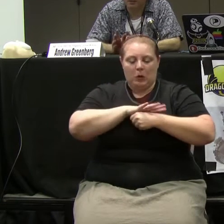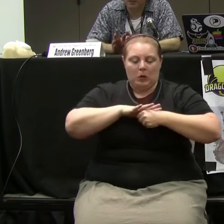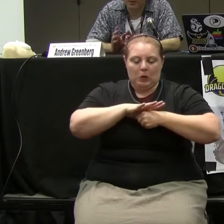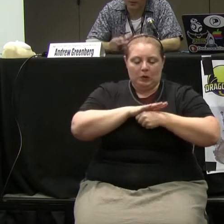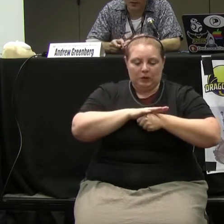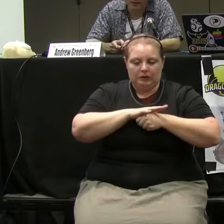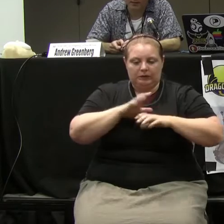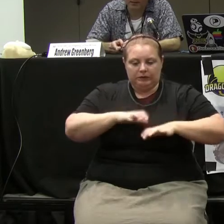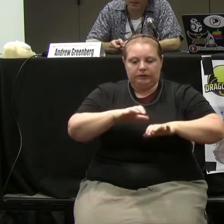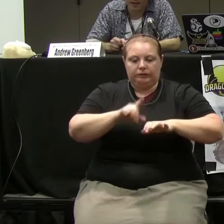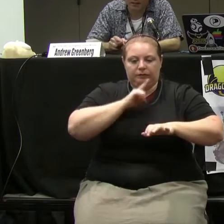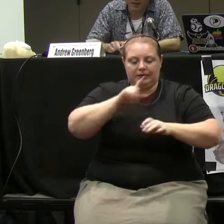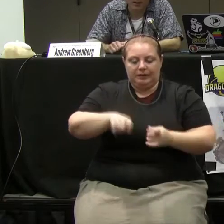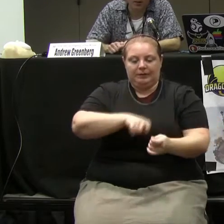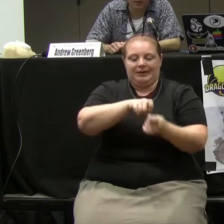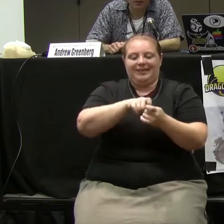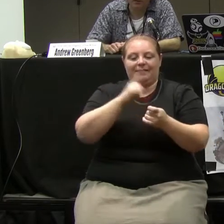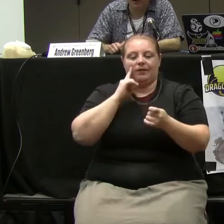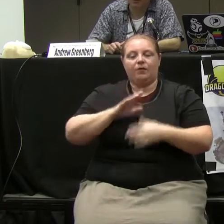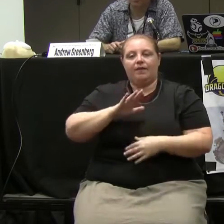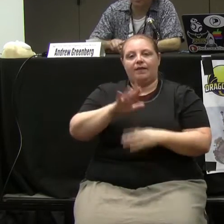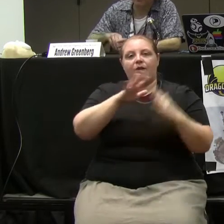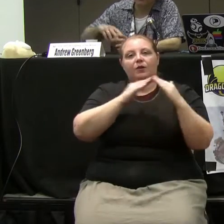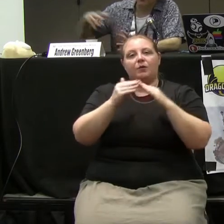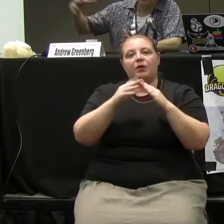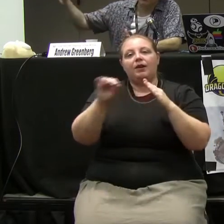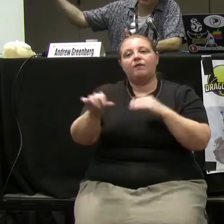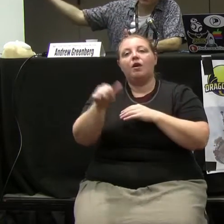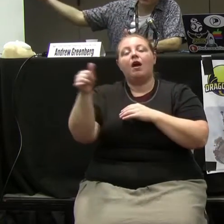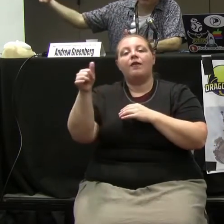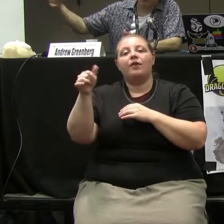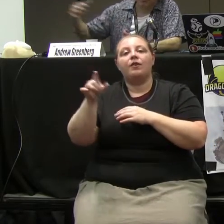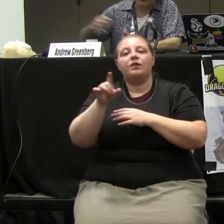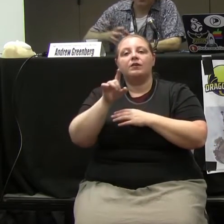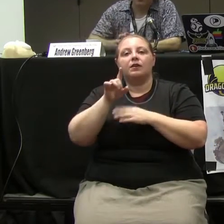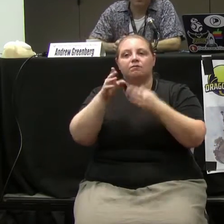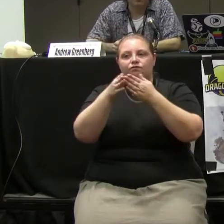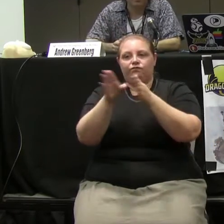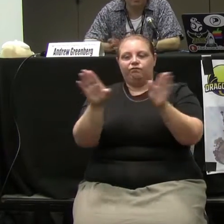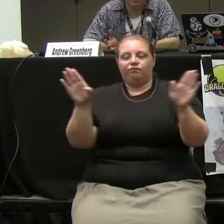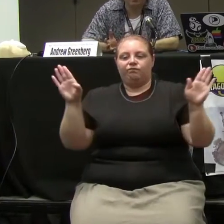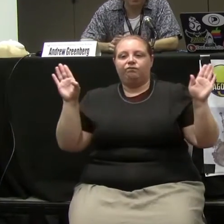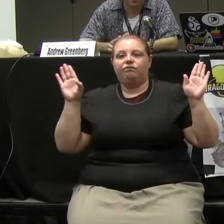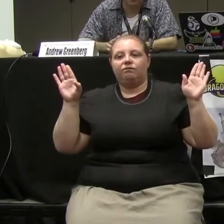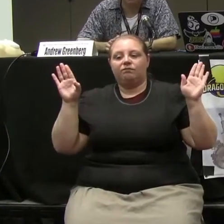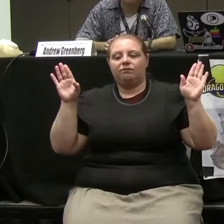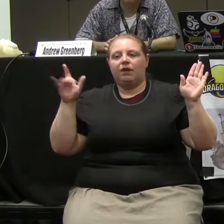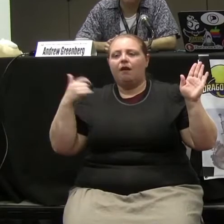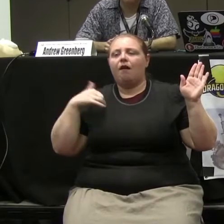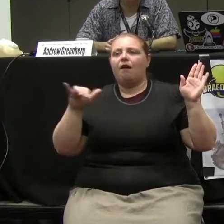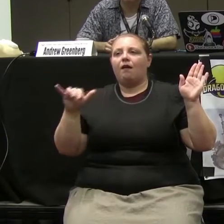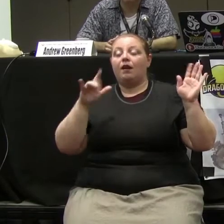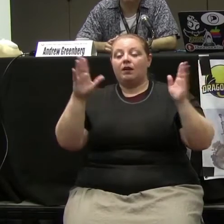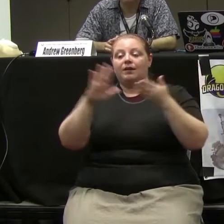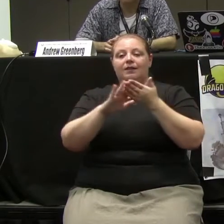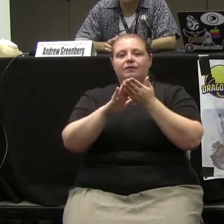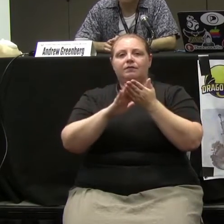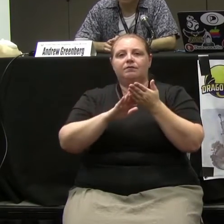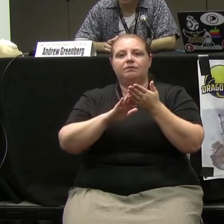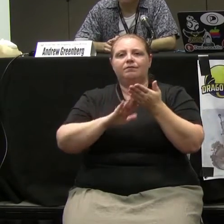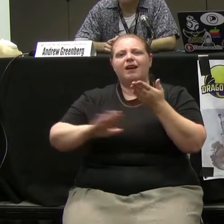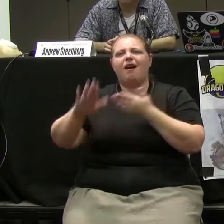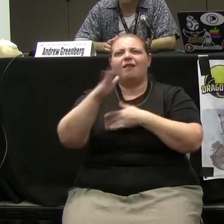action, there's something very specific to them in their community, and for others, it's a very broad thing that brings them in. When I was in college, it was apartheid